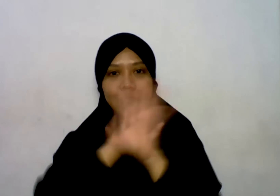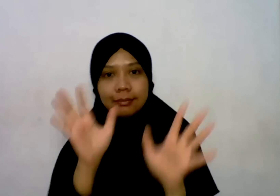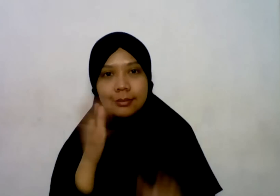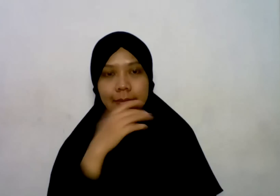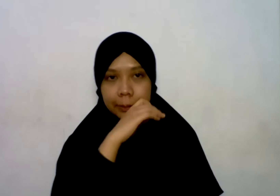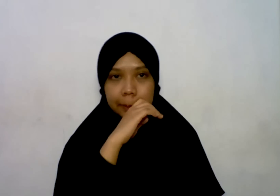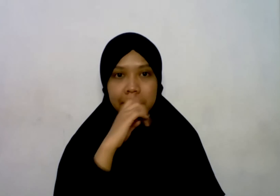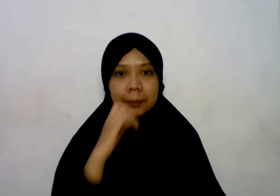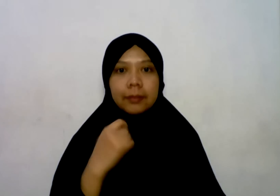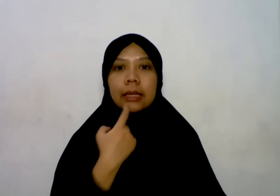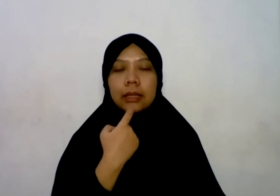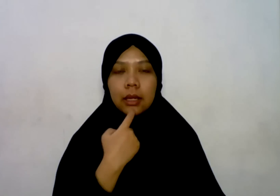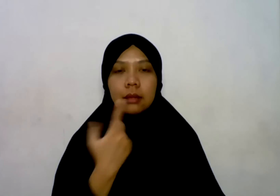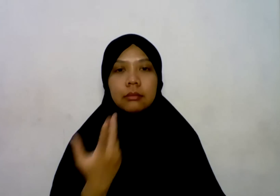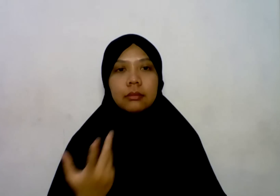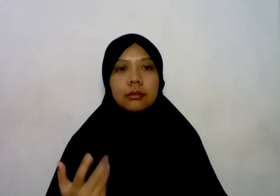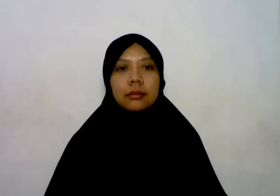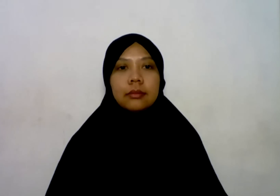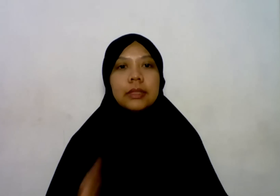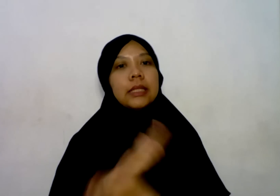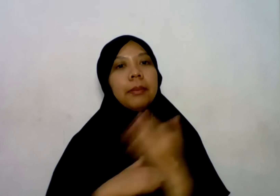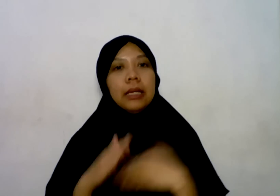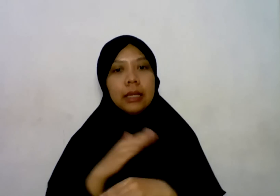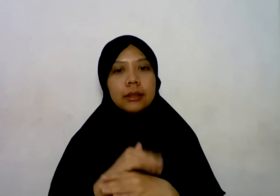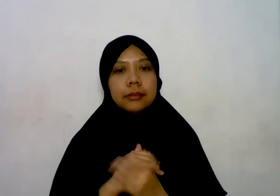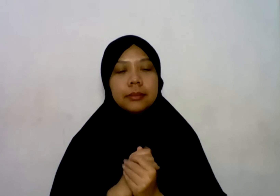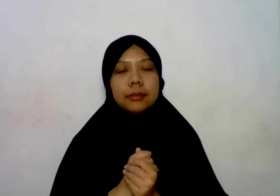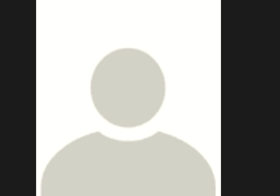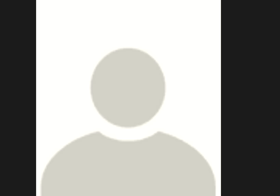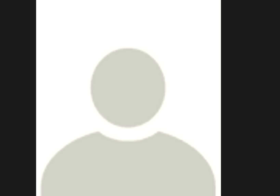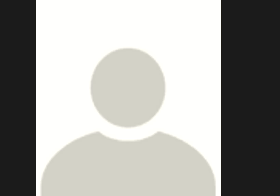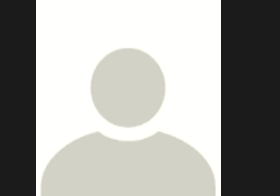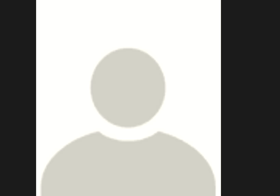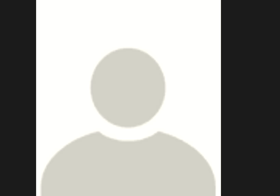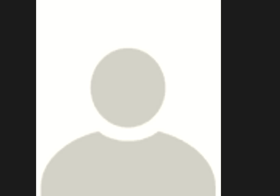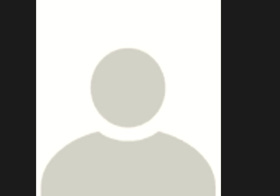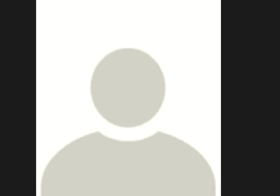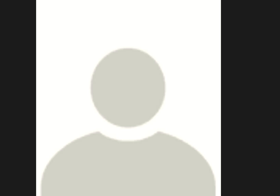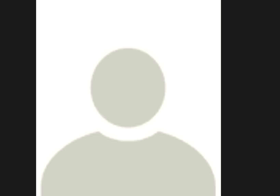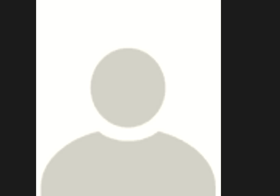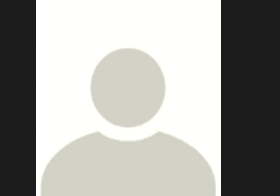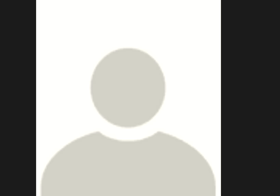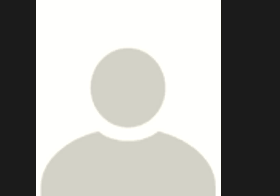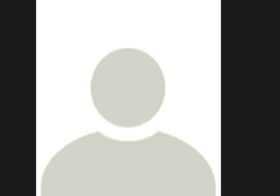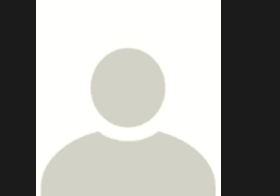what kind of disability and what kind of disability studies. So thank you for